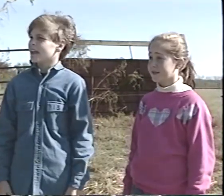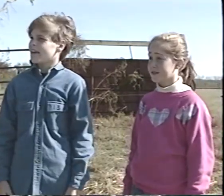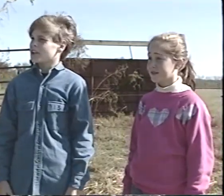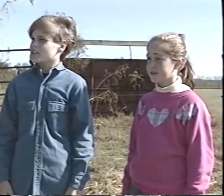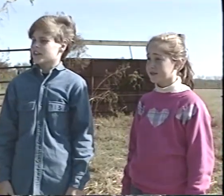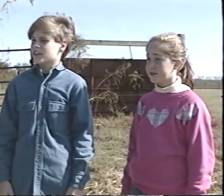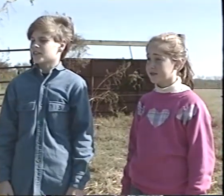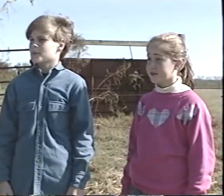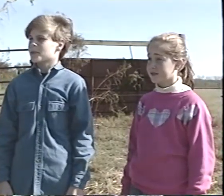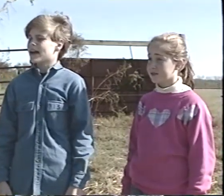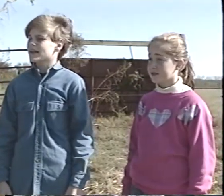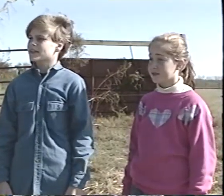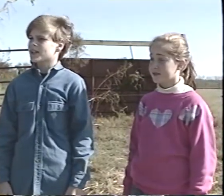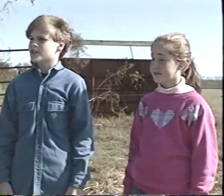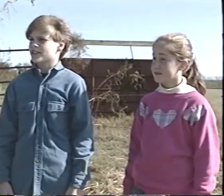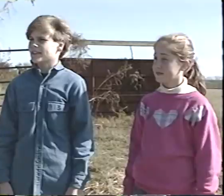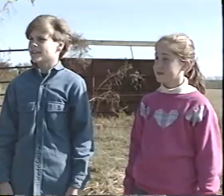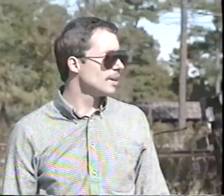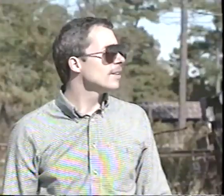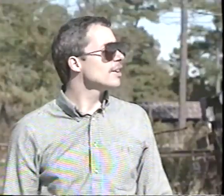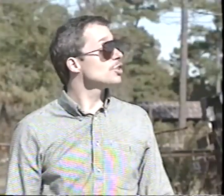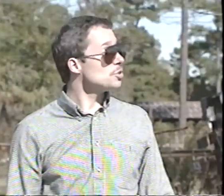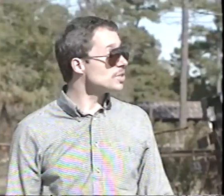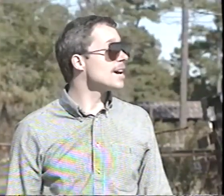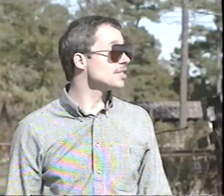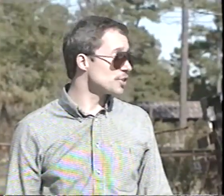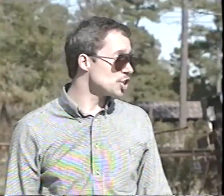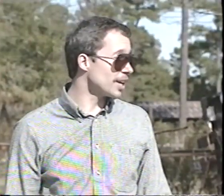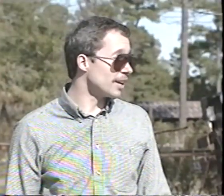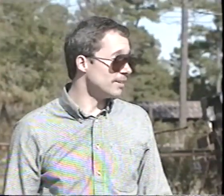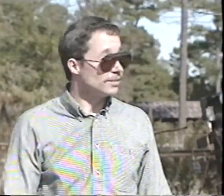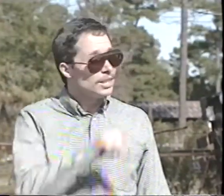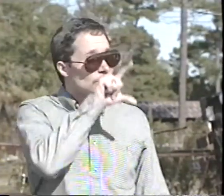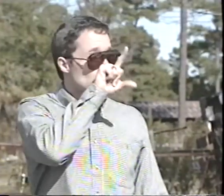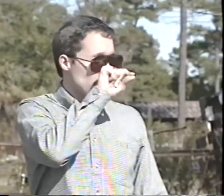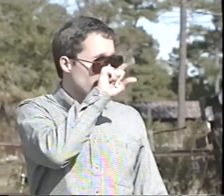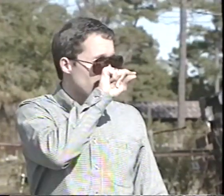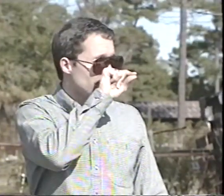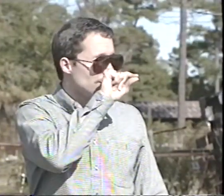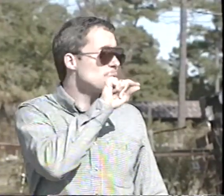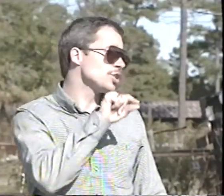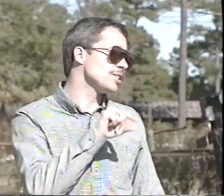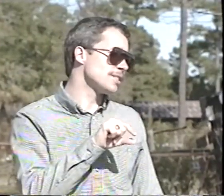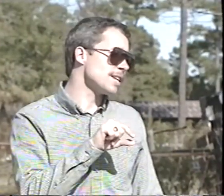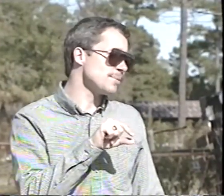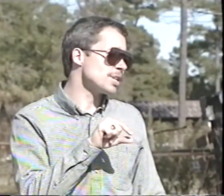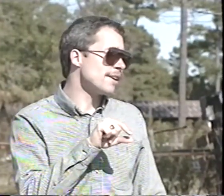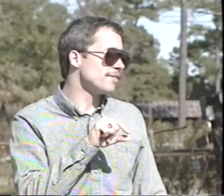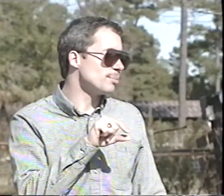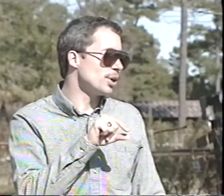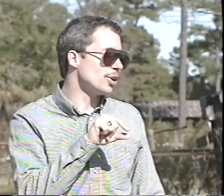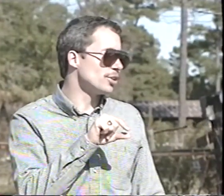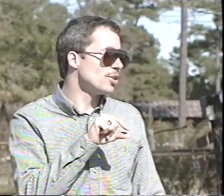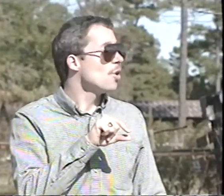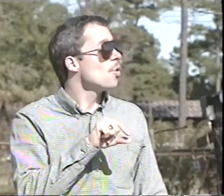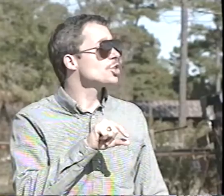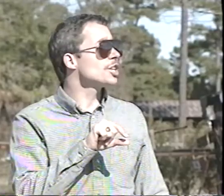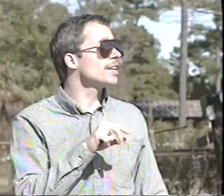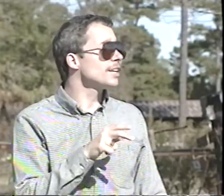any chickens, but how do you sign chicken? There are 2 signs for chicken. Chicken, which is the same sign for bird, or chicken can be